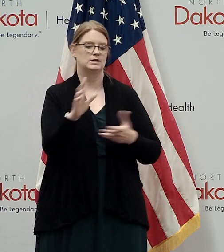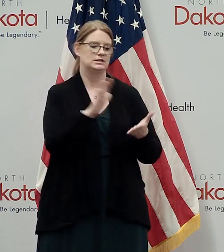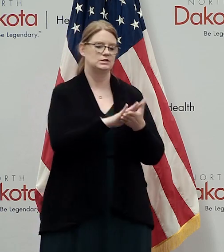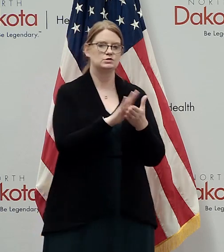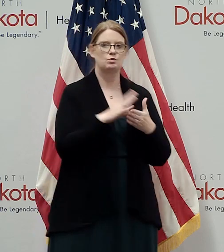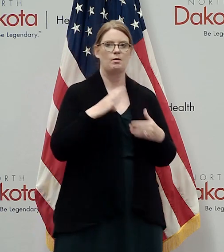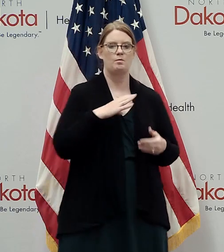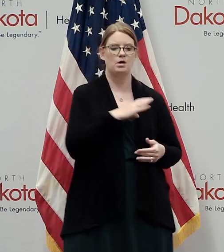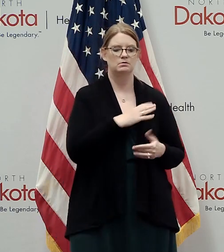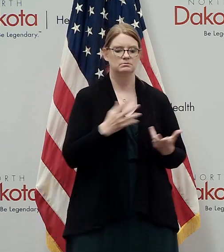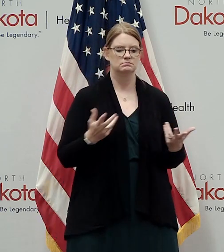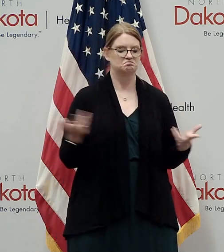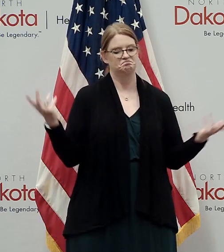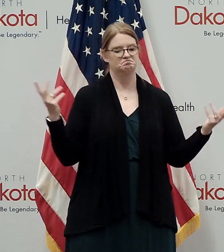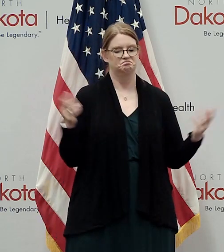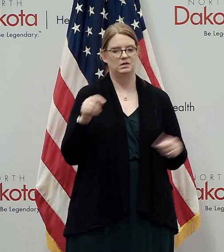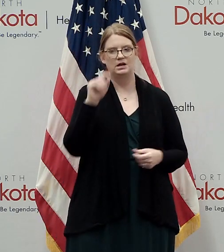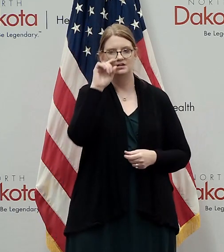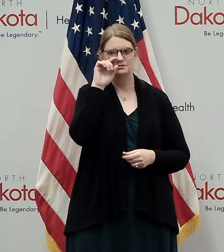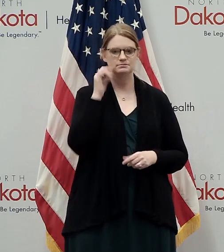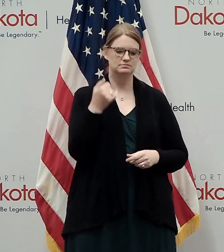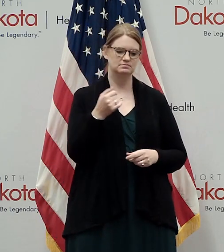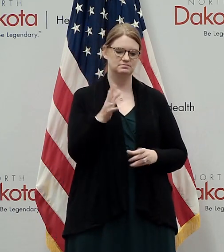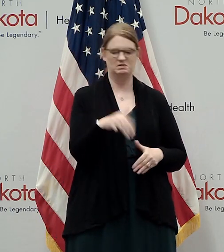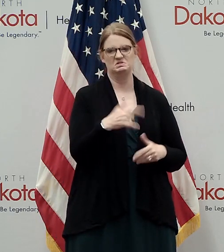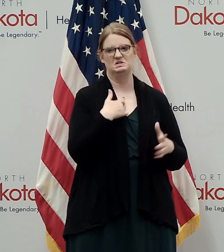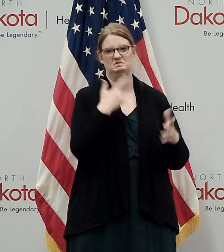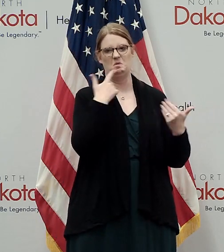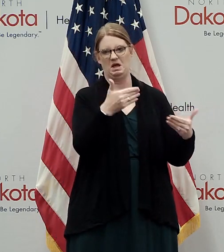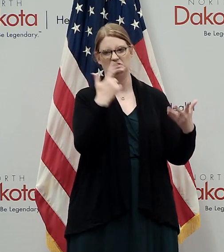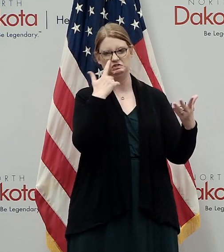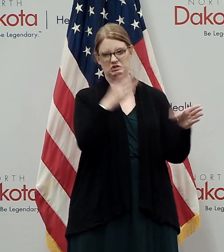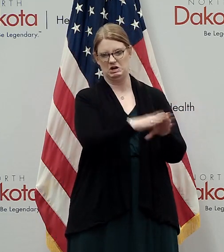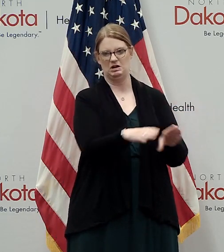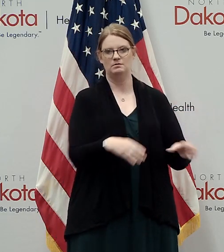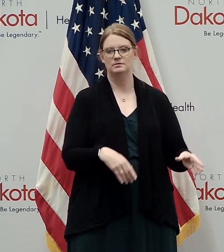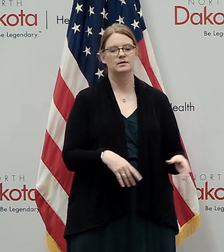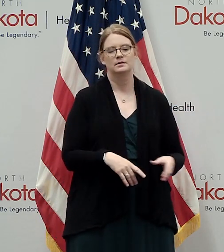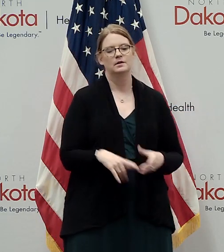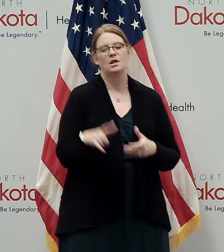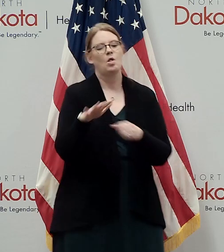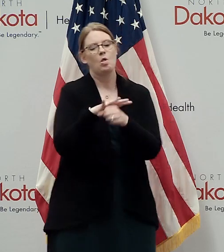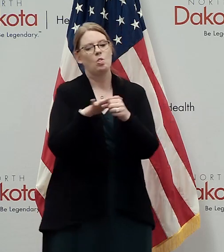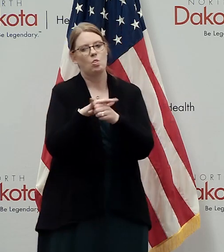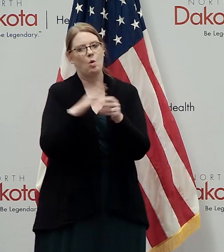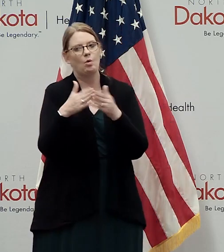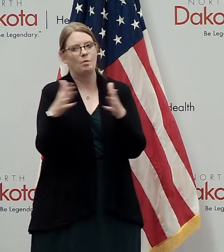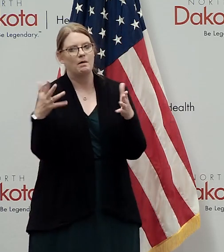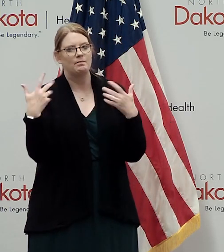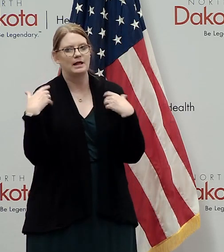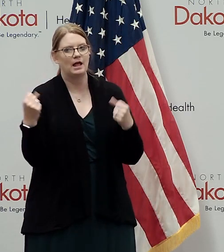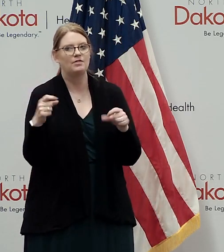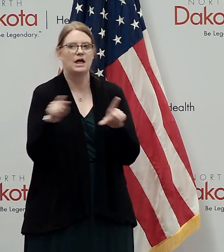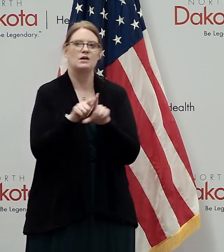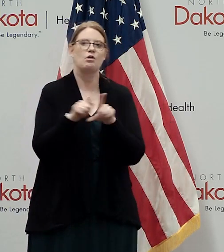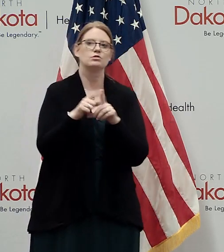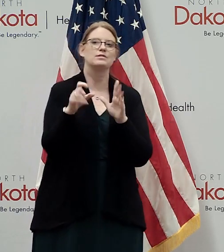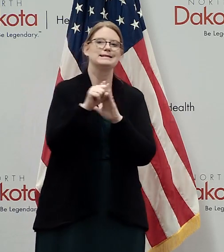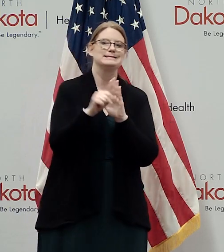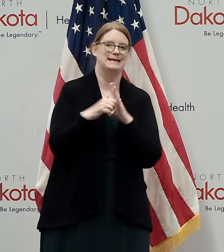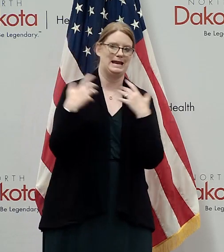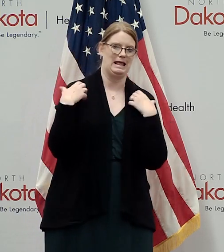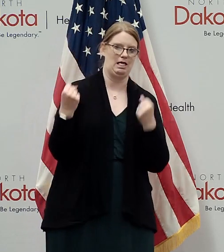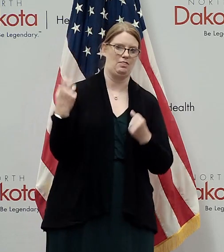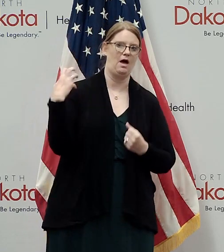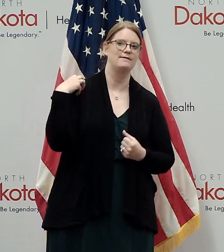just decide that they're going to shut it down. You'd have to have local public health and likely the state health officer involved in that